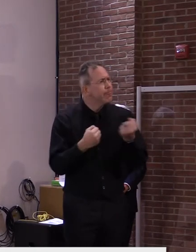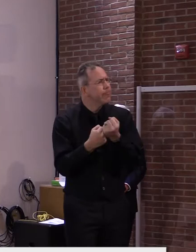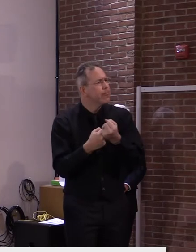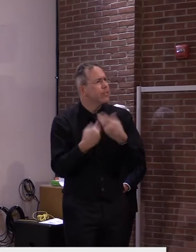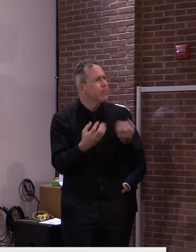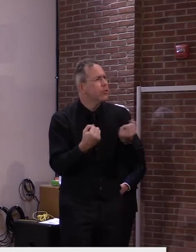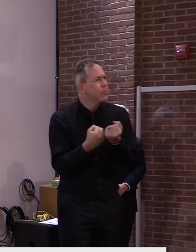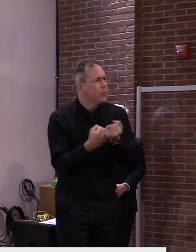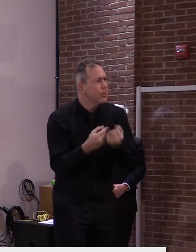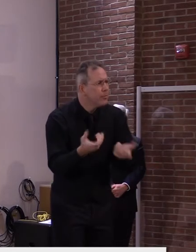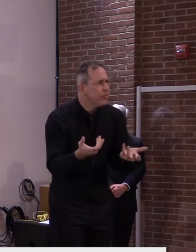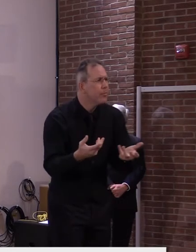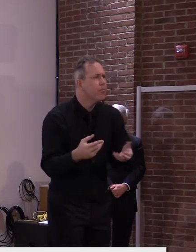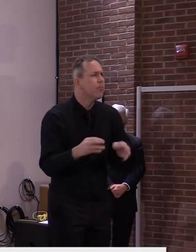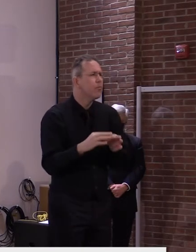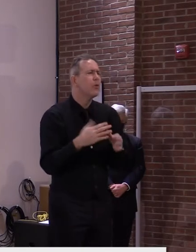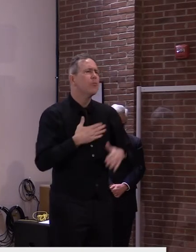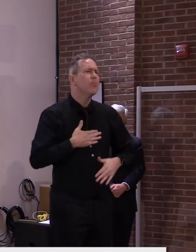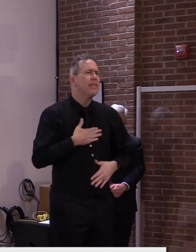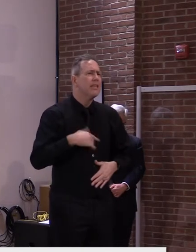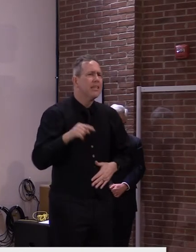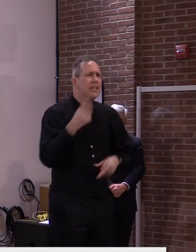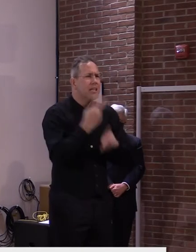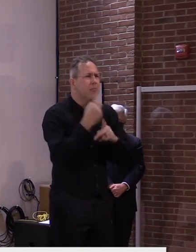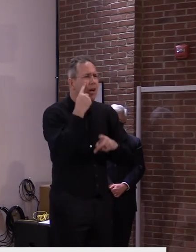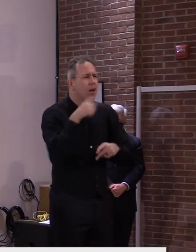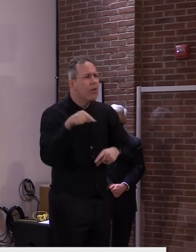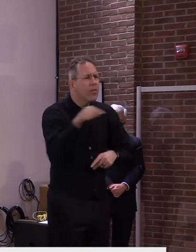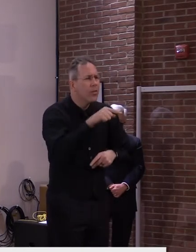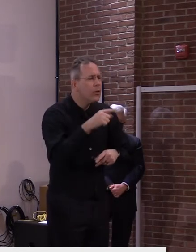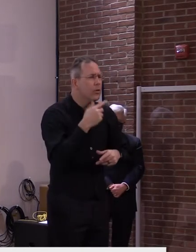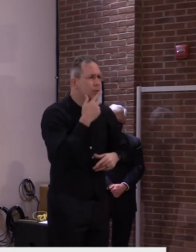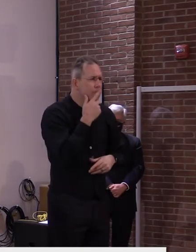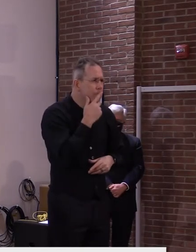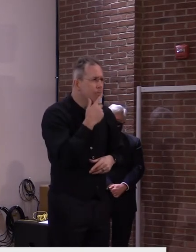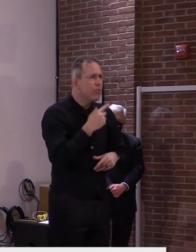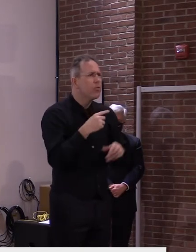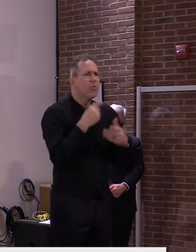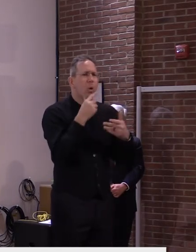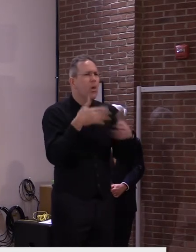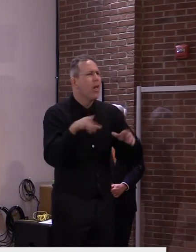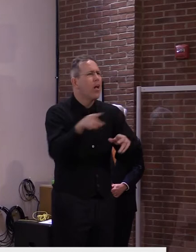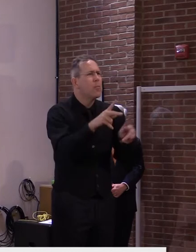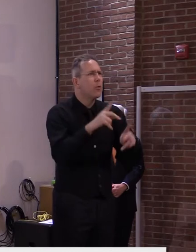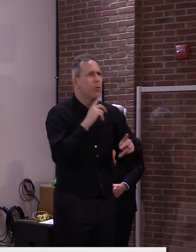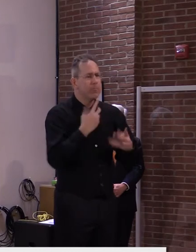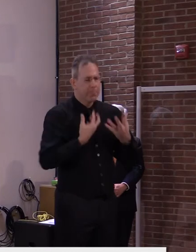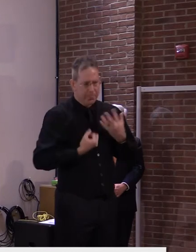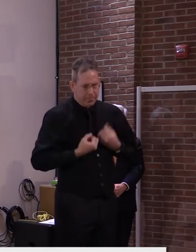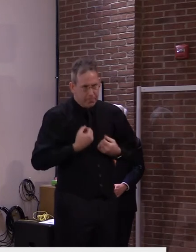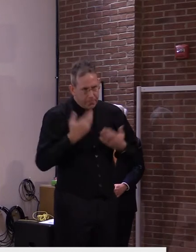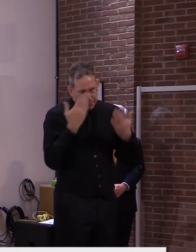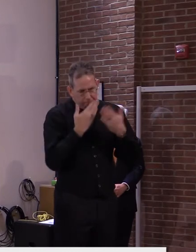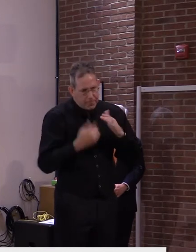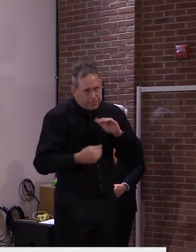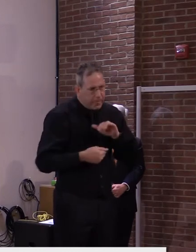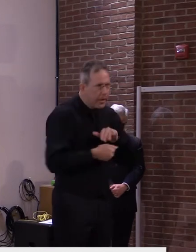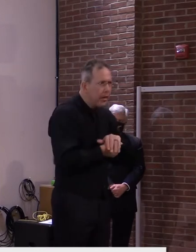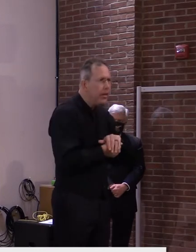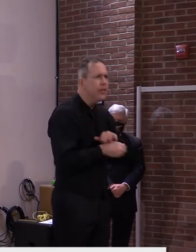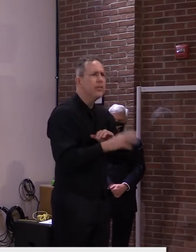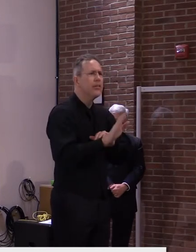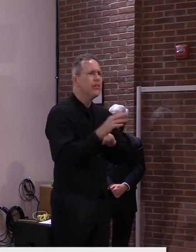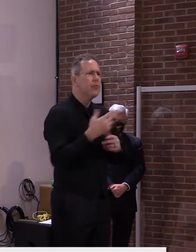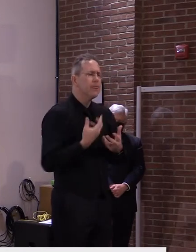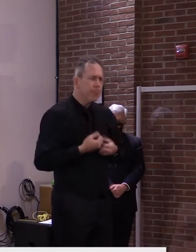that don't hide those things. And in this sort of mentality of avoid gatherings and distance from